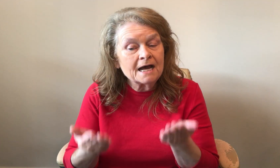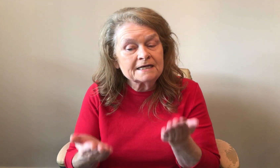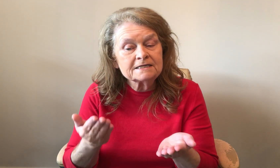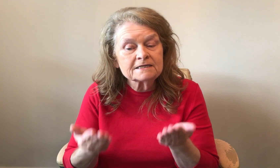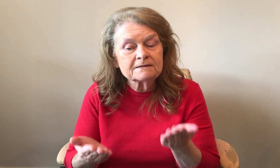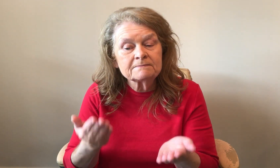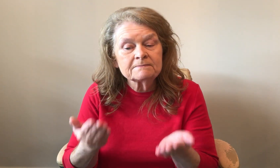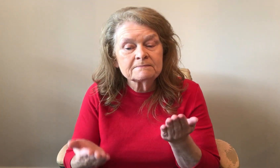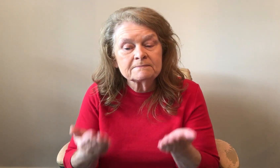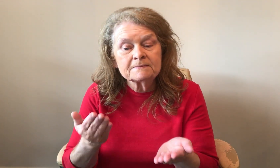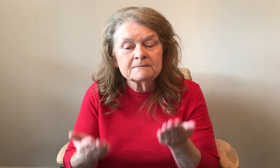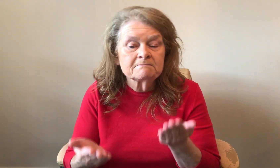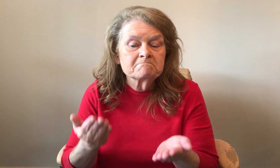might